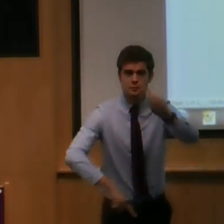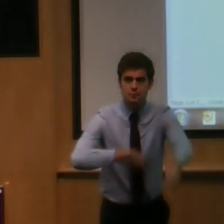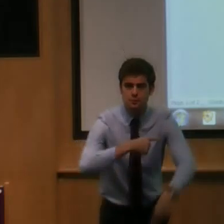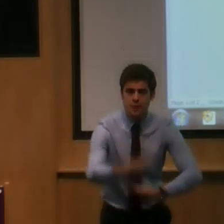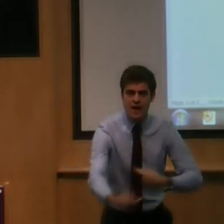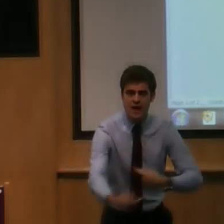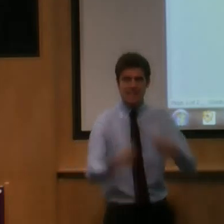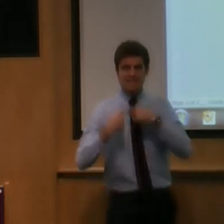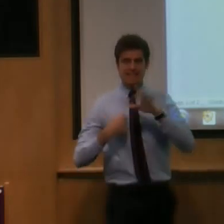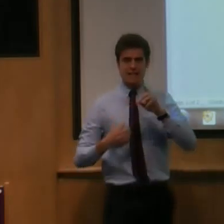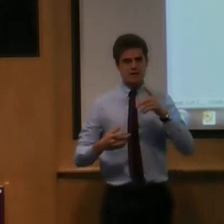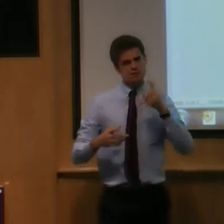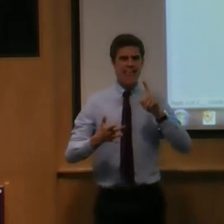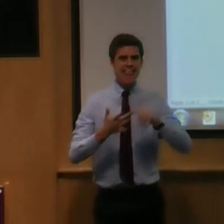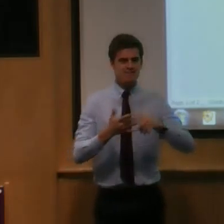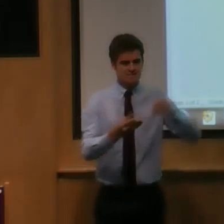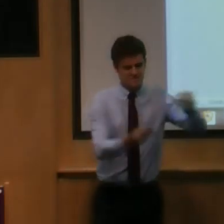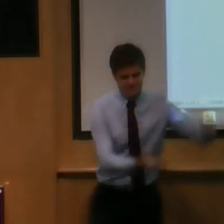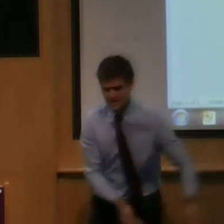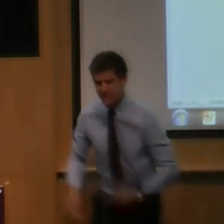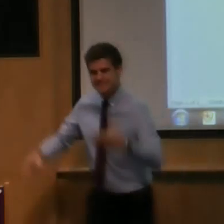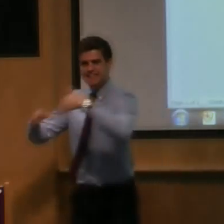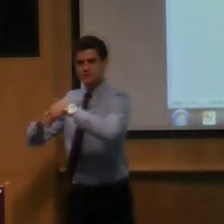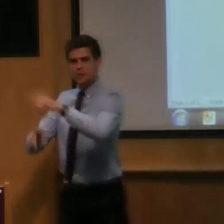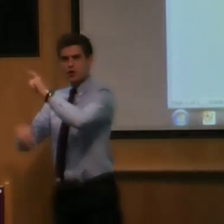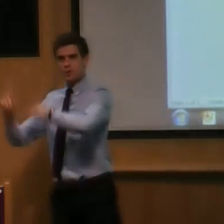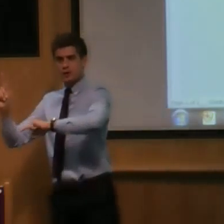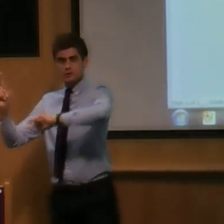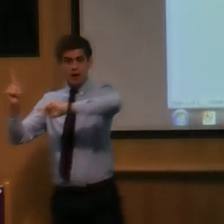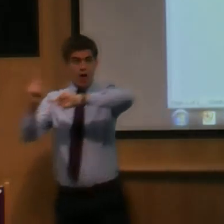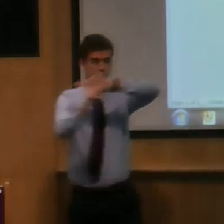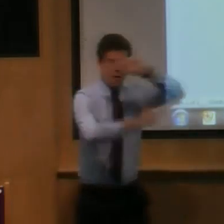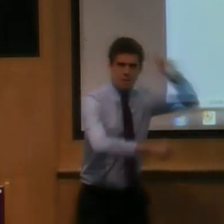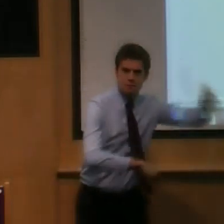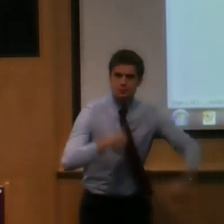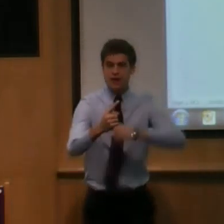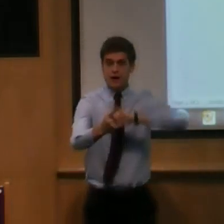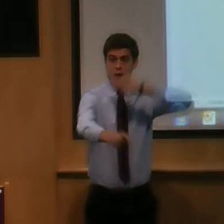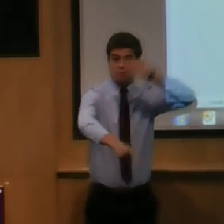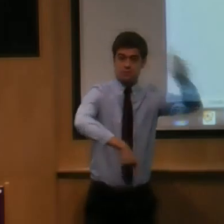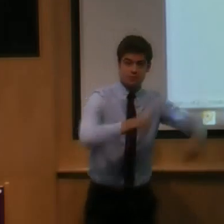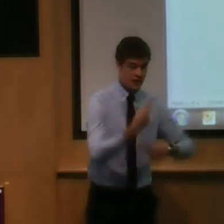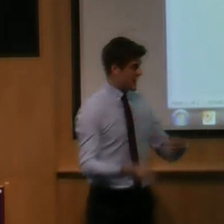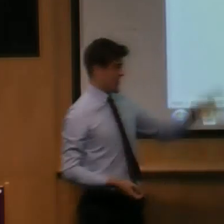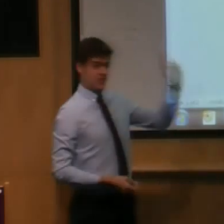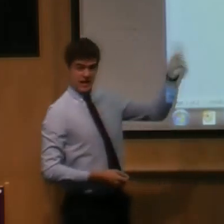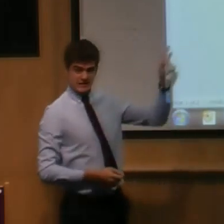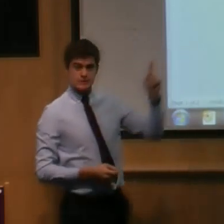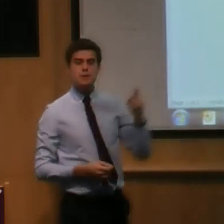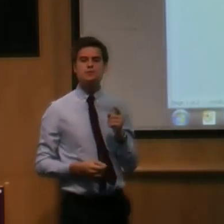develop things. Once we feel like we've implemented all of those, we come back full circle, and we start again.